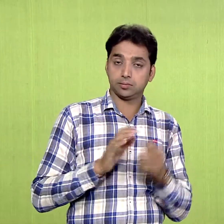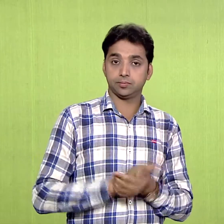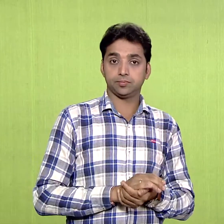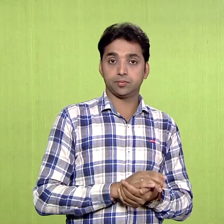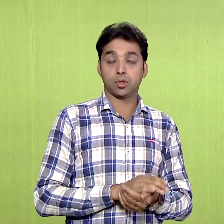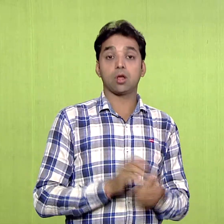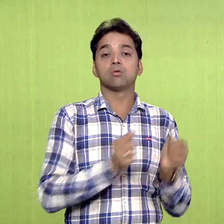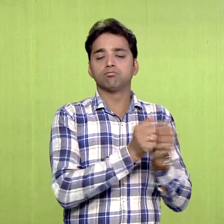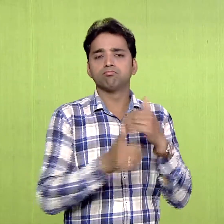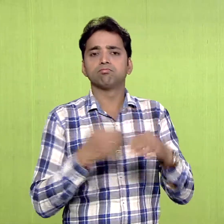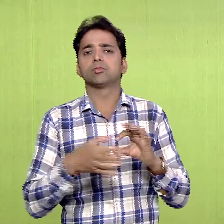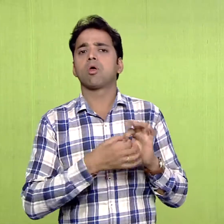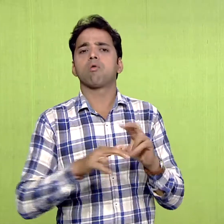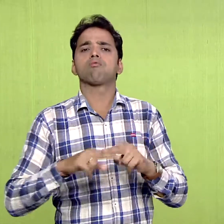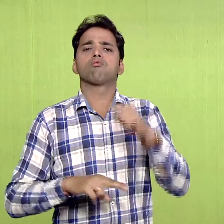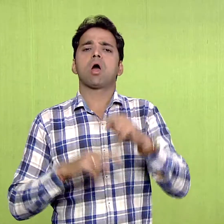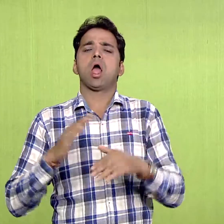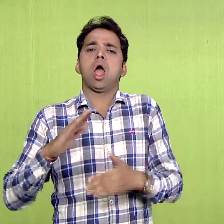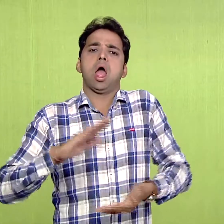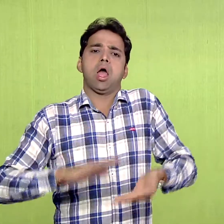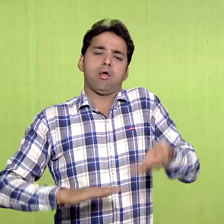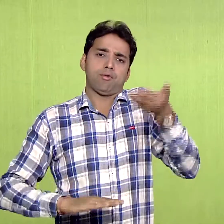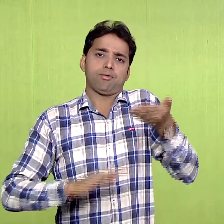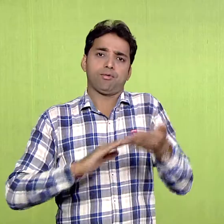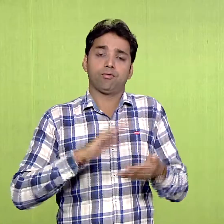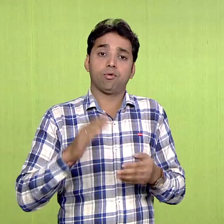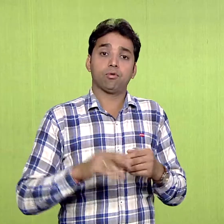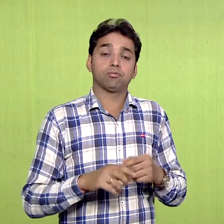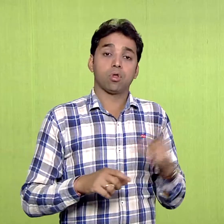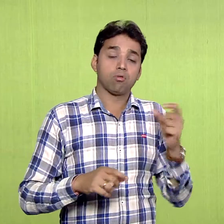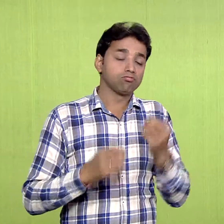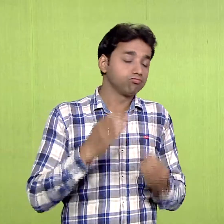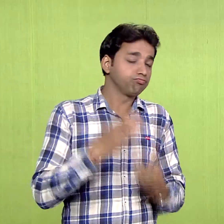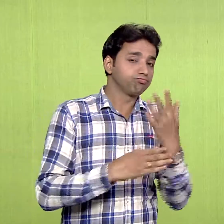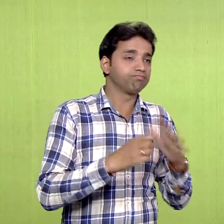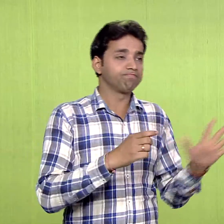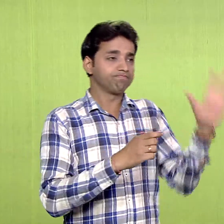with fine high halls and polished decorative wall